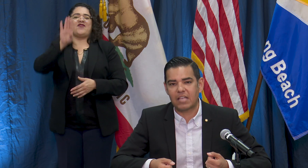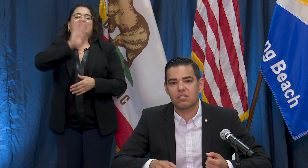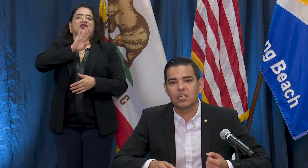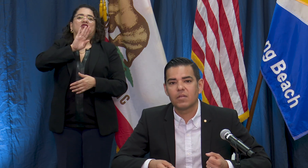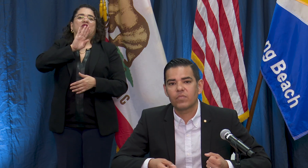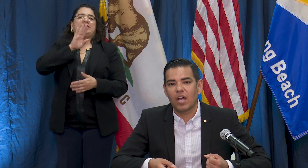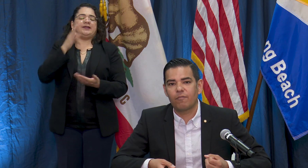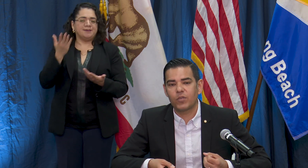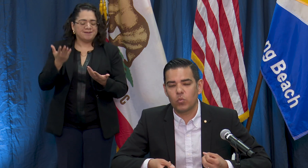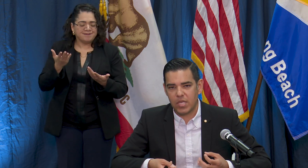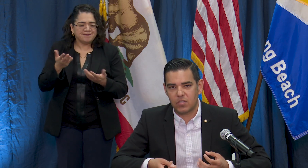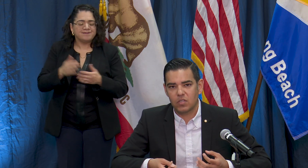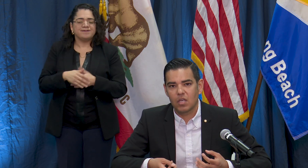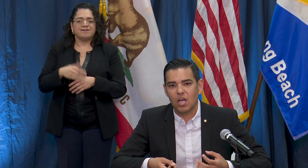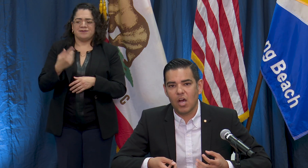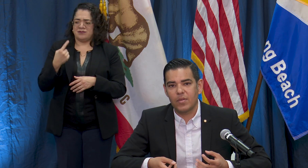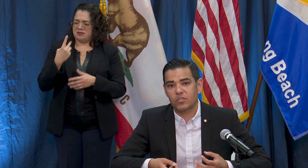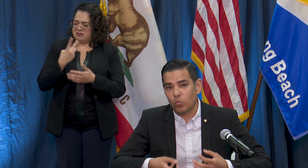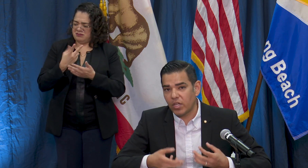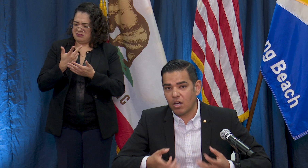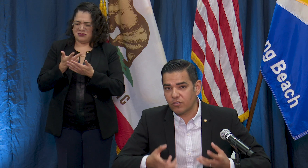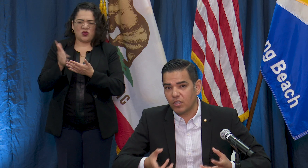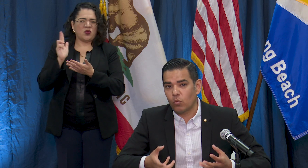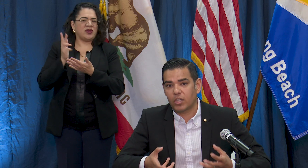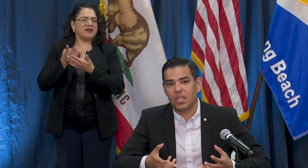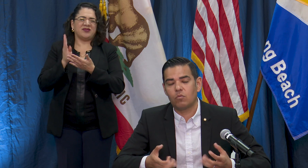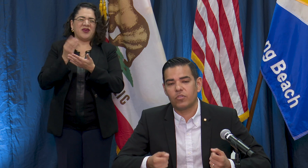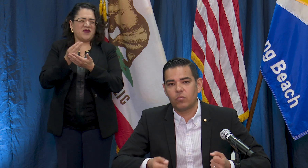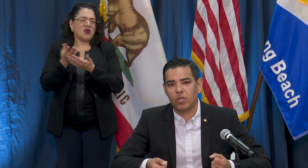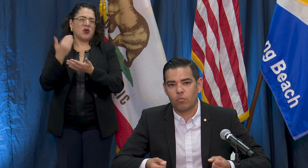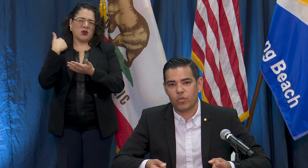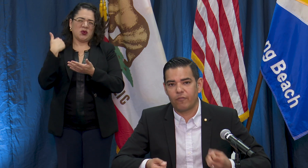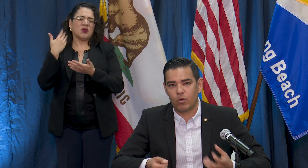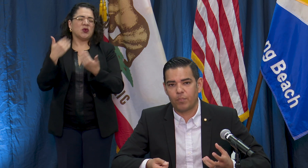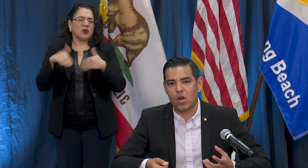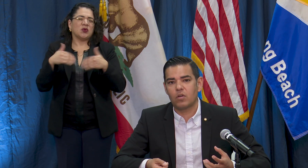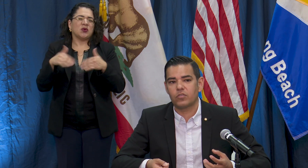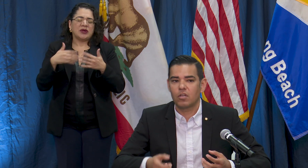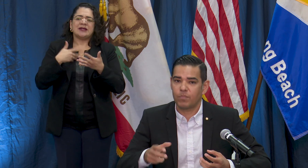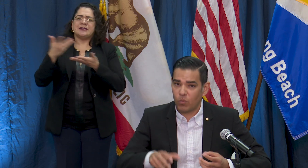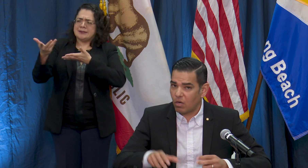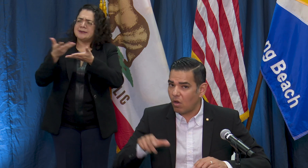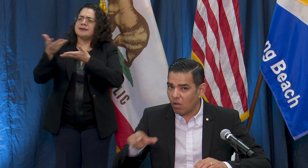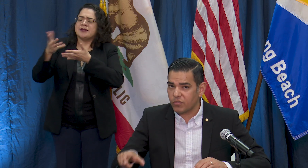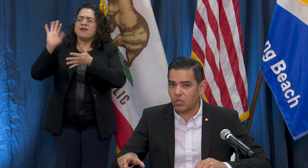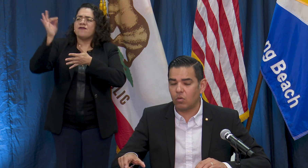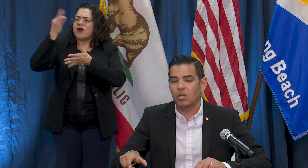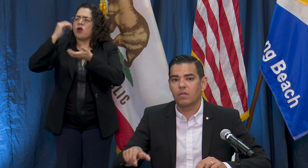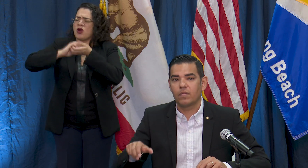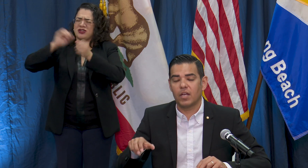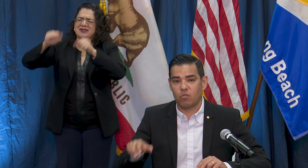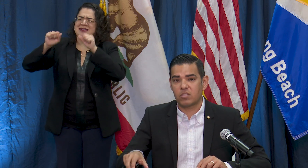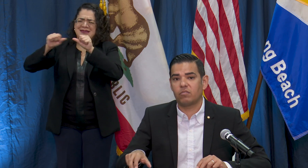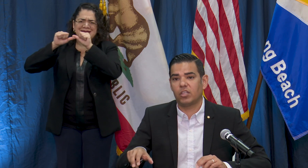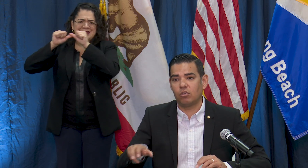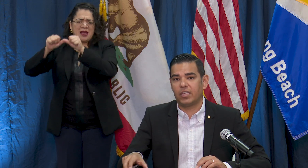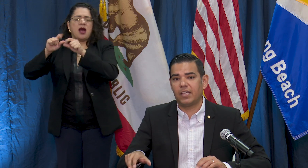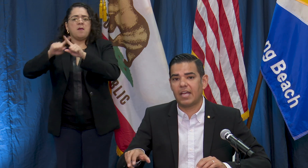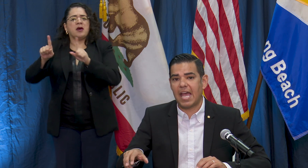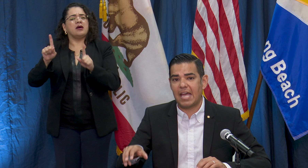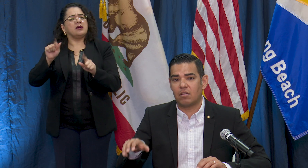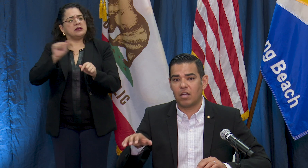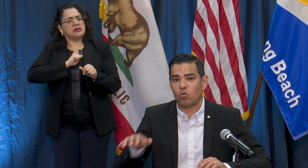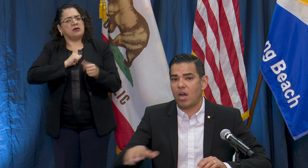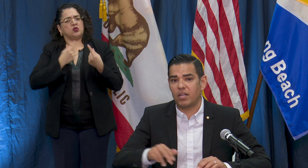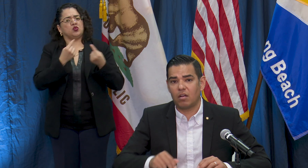for the last few weeks. And so we are still working with our federal partners, but we are also aggressively